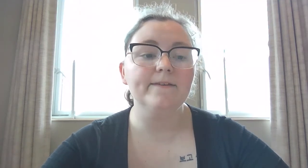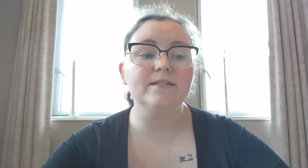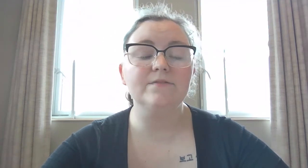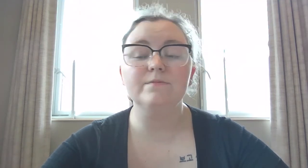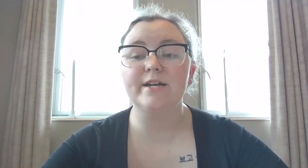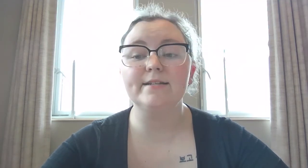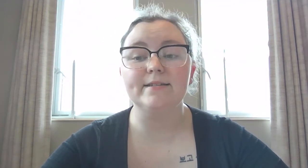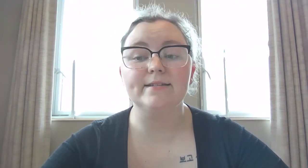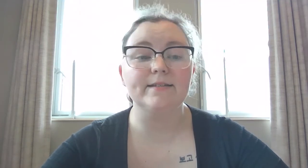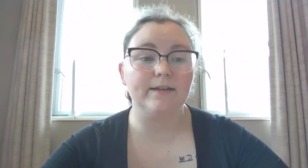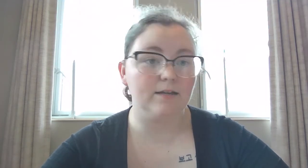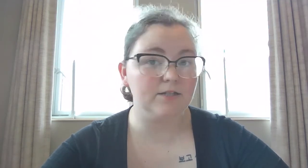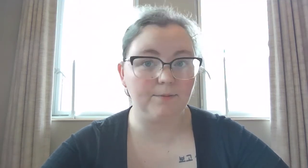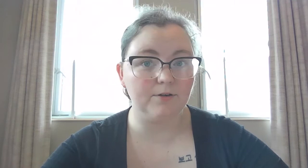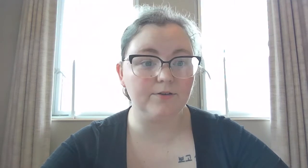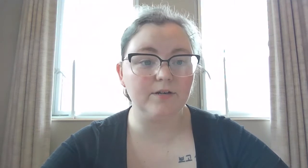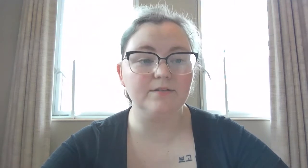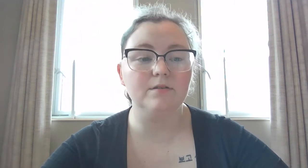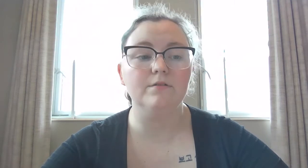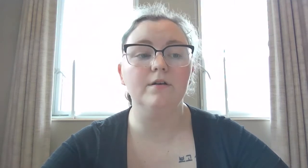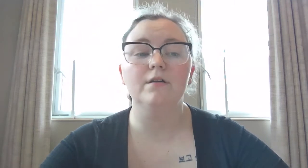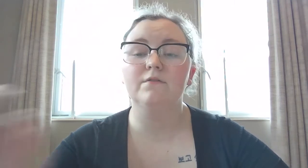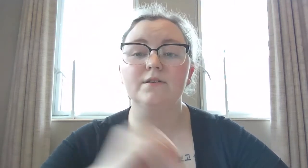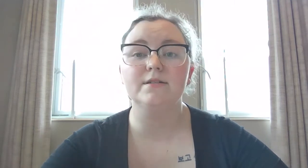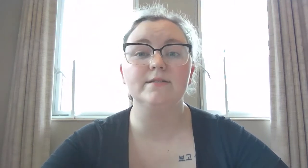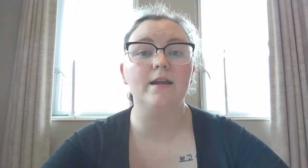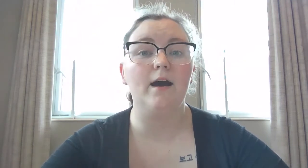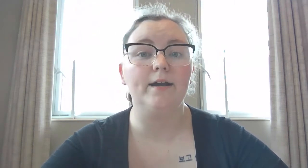from Genesis, again chapter 32, verses 9 through